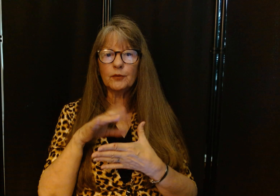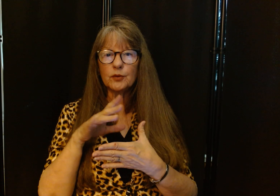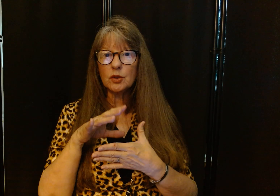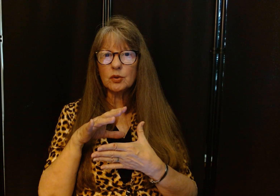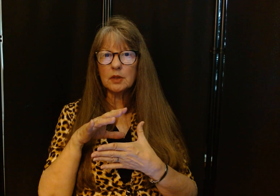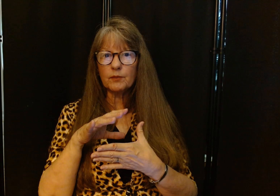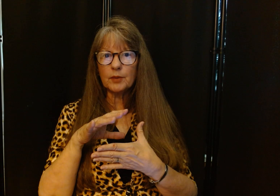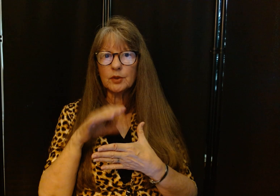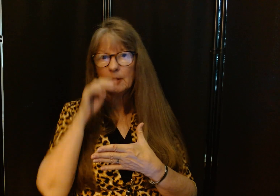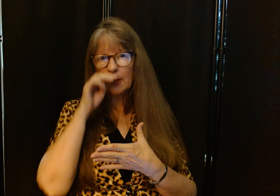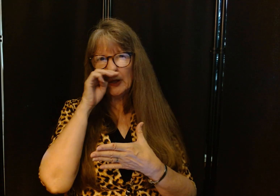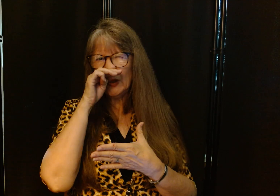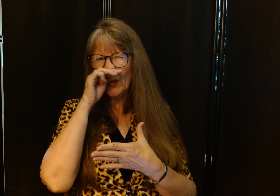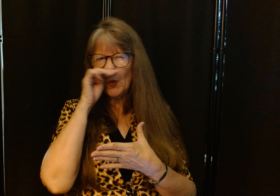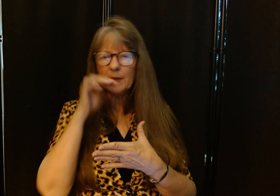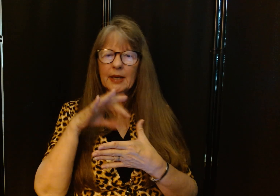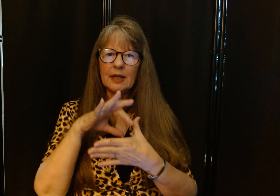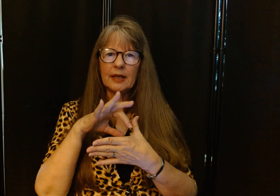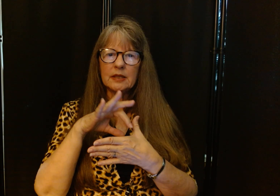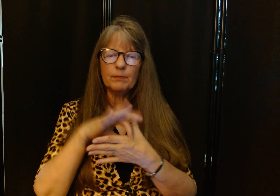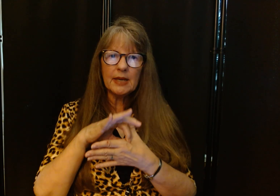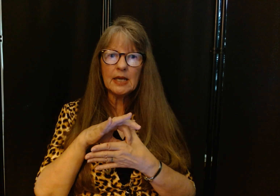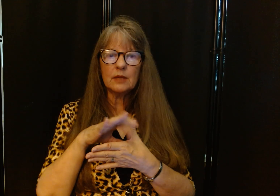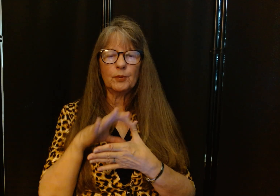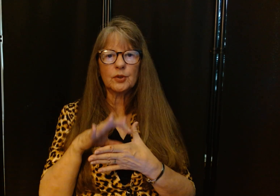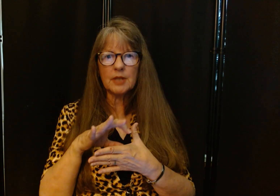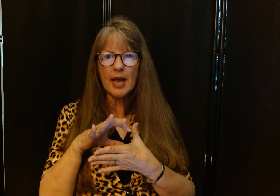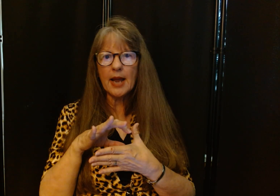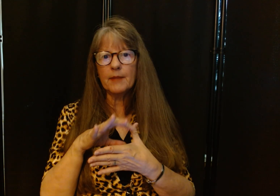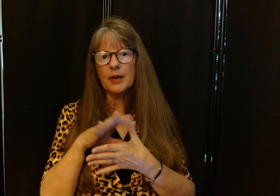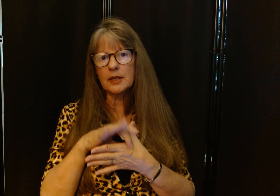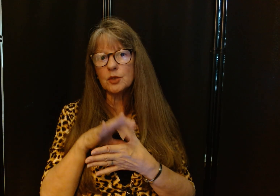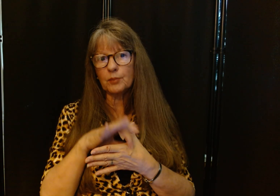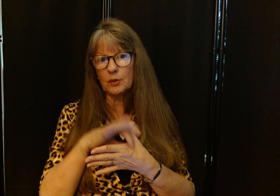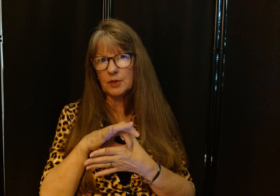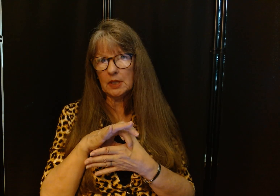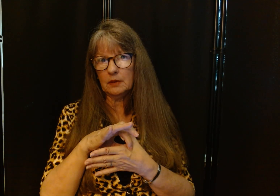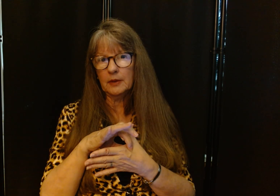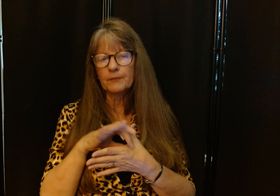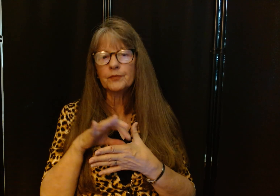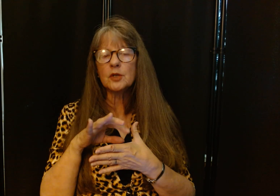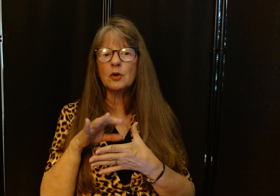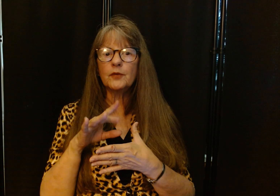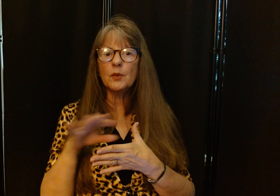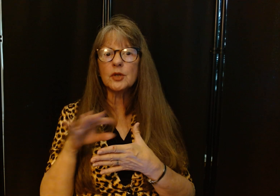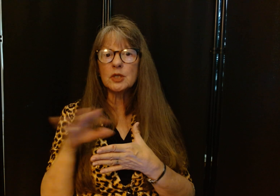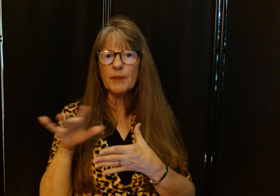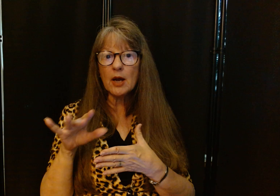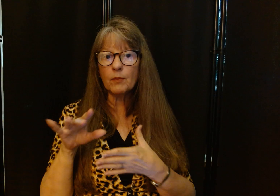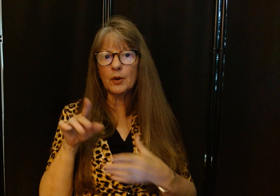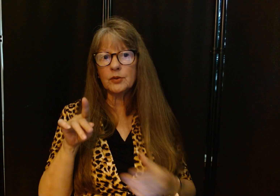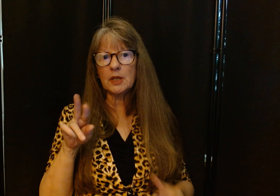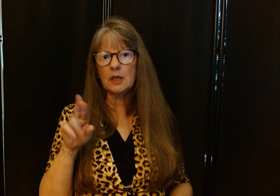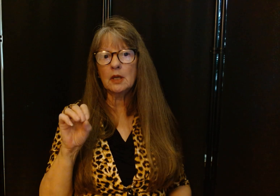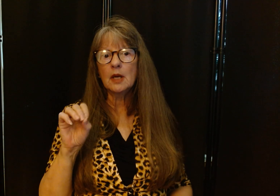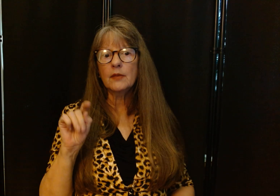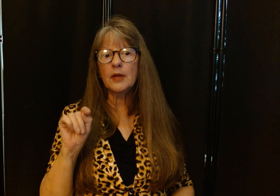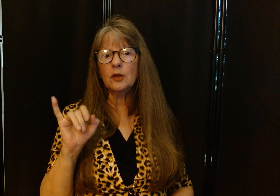talking to a deaf person, you don't want to make it like it's meat per se, but it is protein. So if you want to spell protein, then you